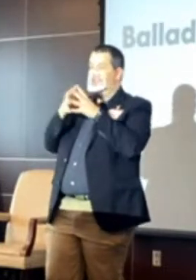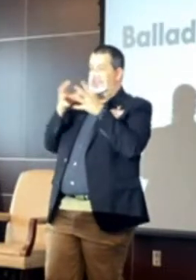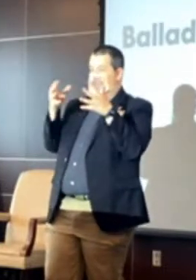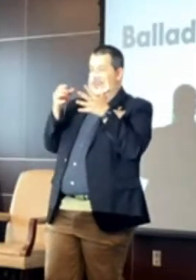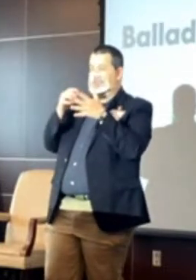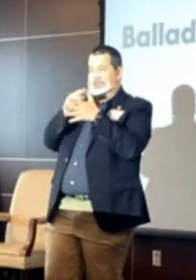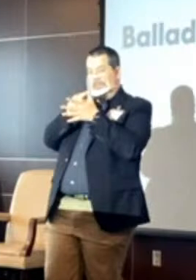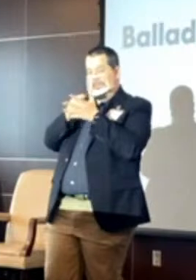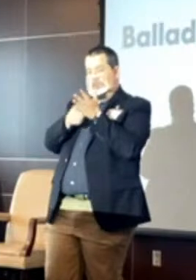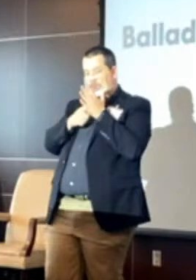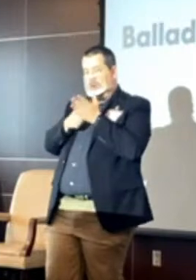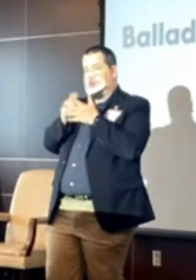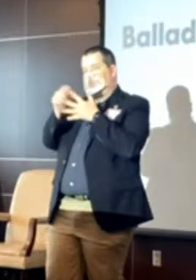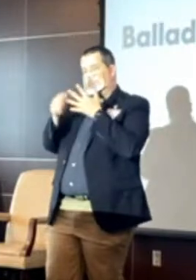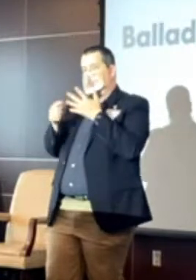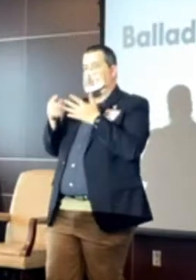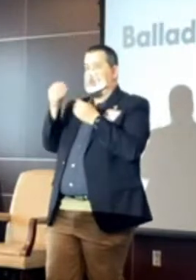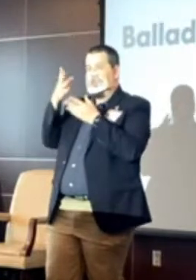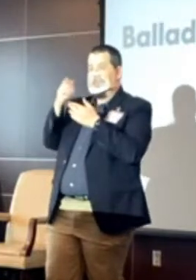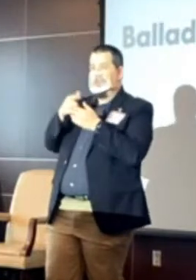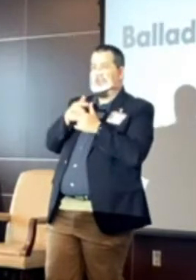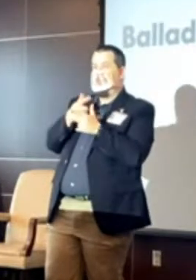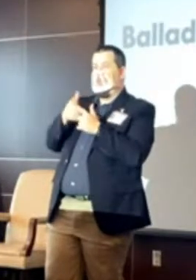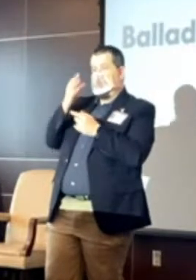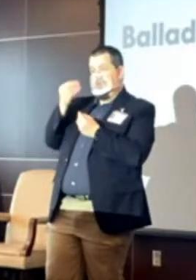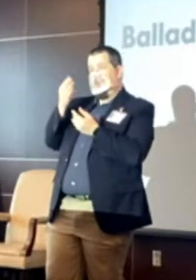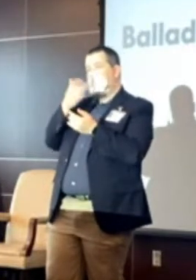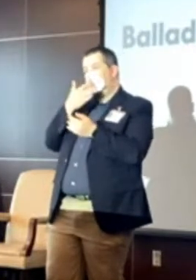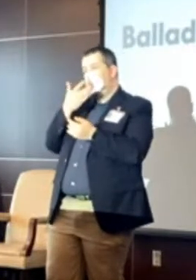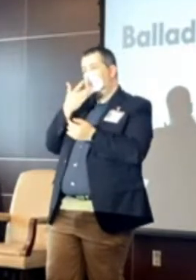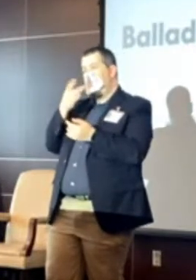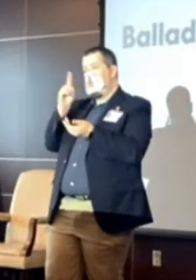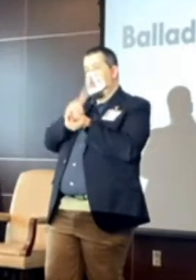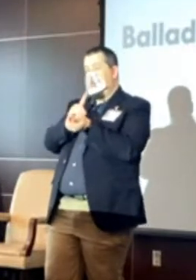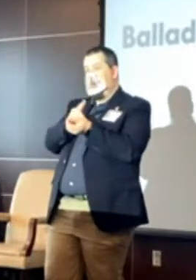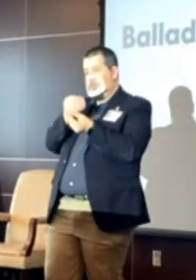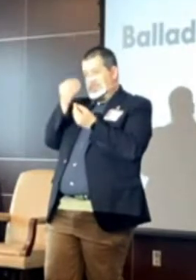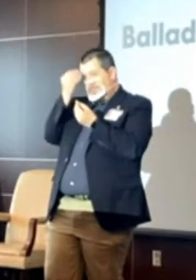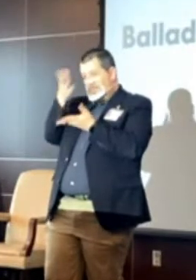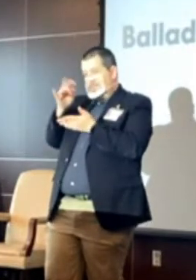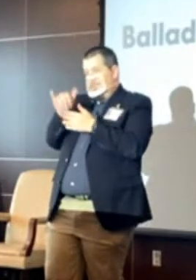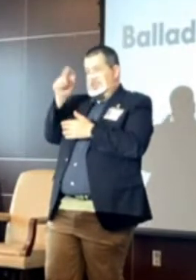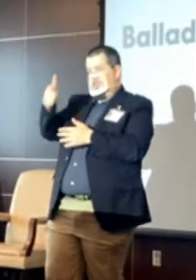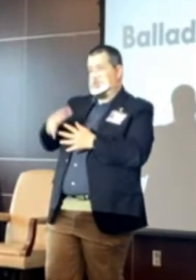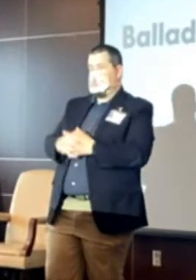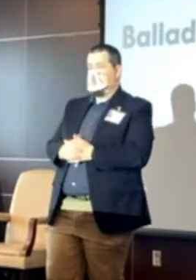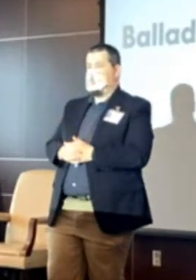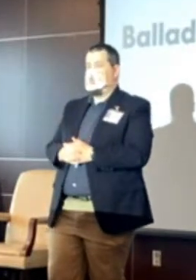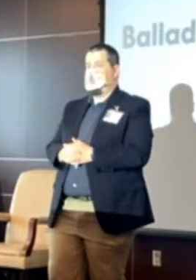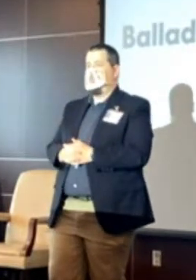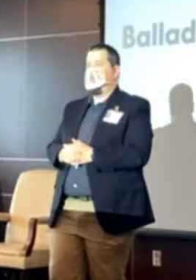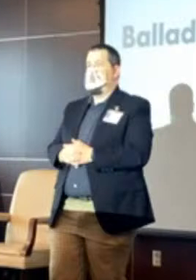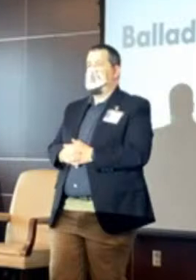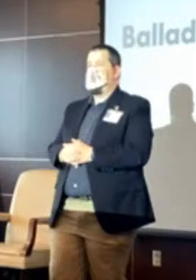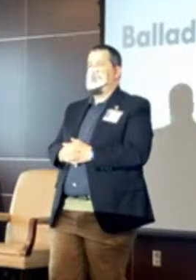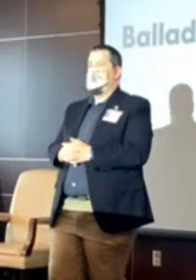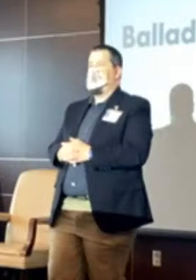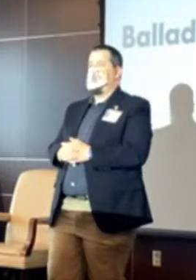lot of information around that. Caleb and I prefer that one of our physicians address that in the future if we could.